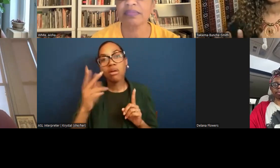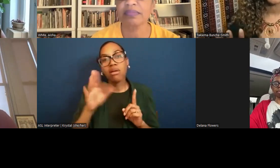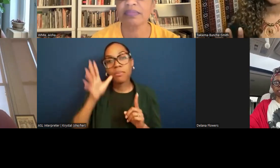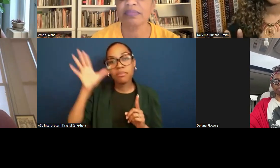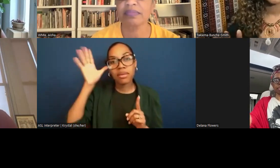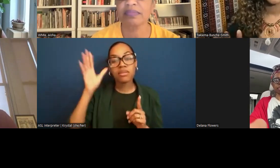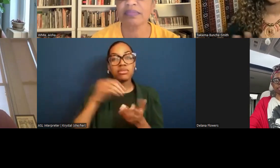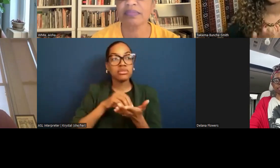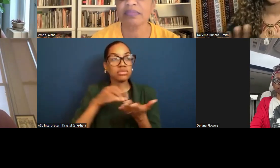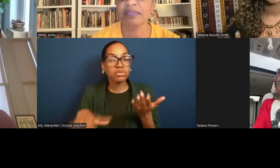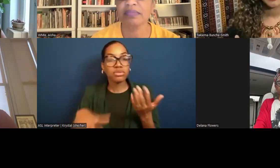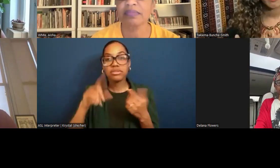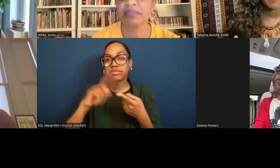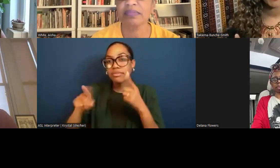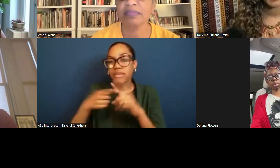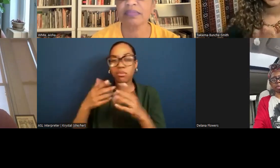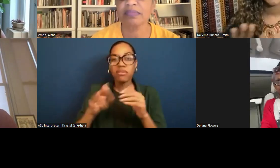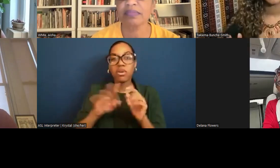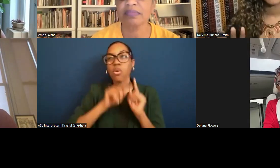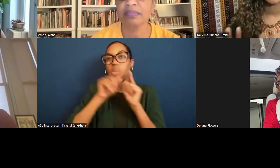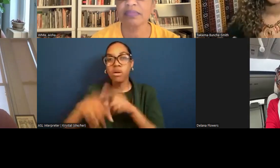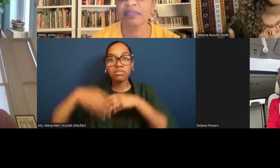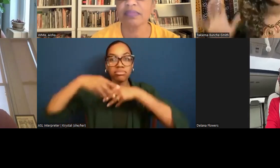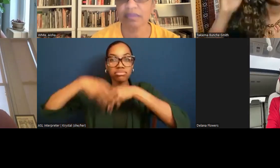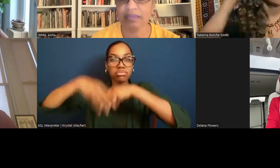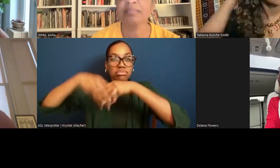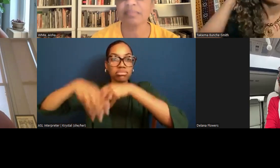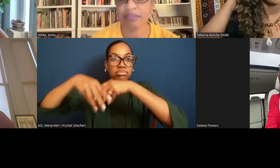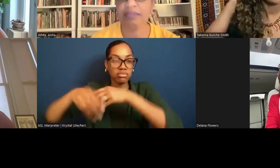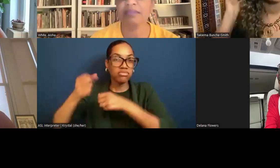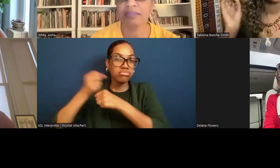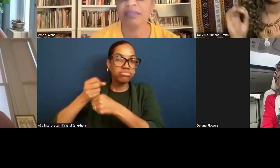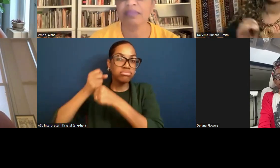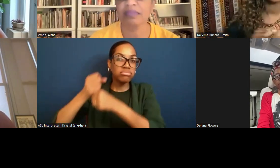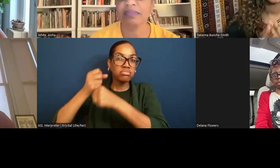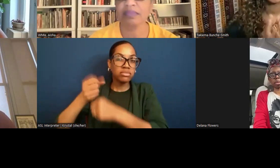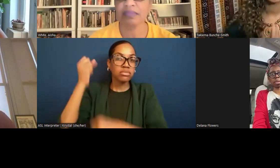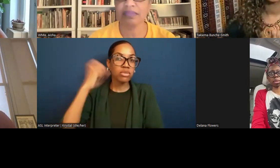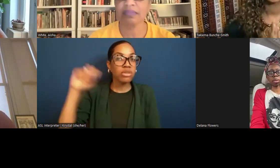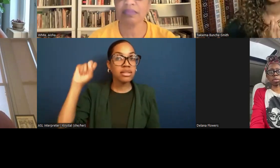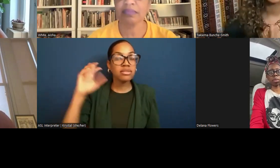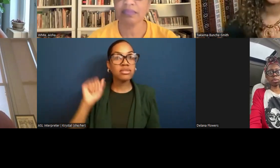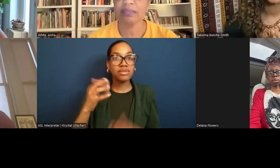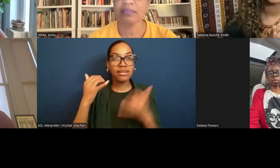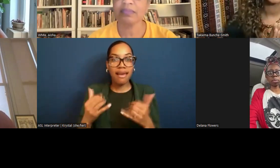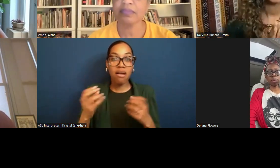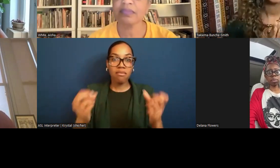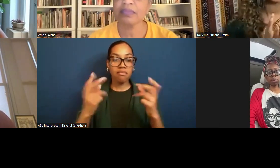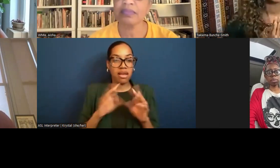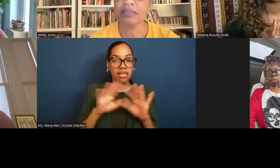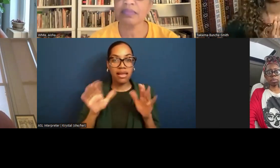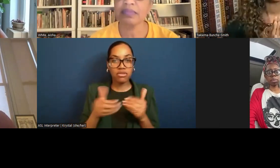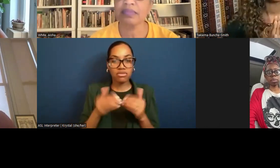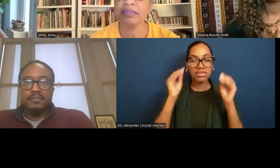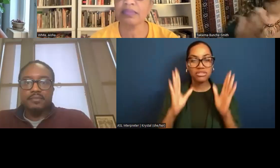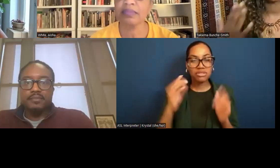into classrooms, and early childhood people were like, how do we talk about this? So I have to tell you that I heard, unfortunately,